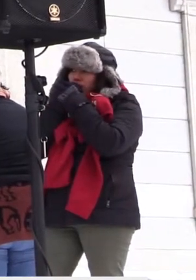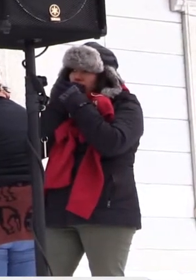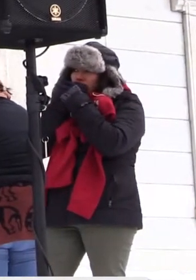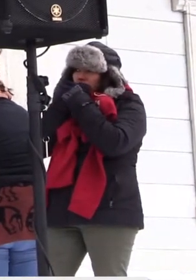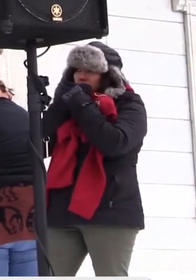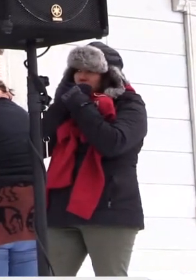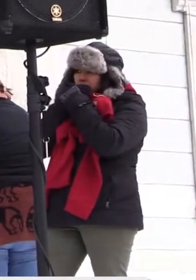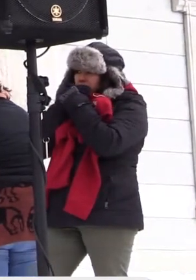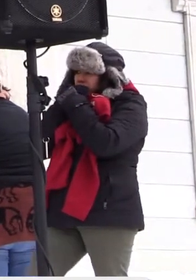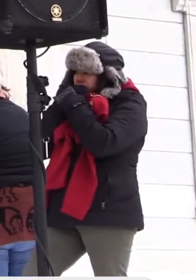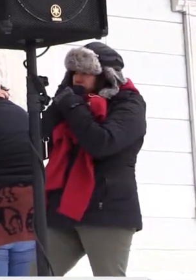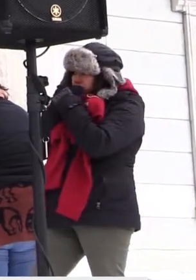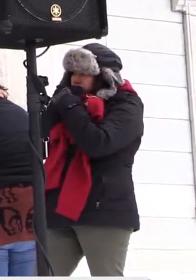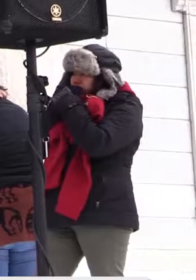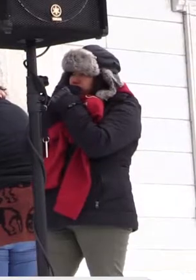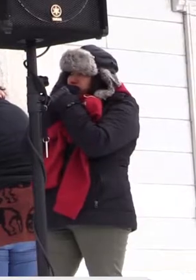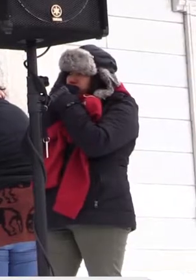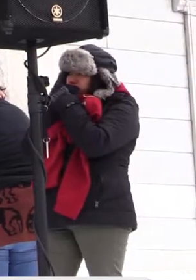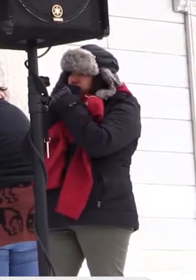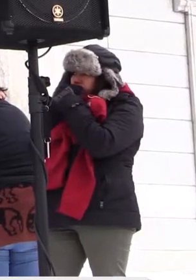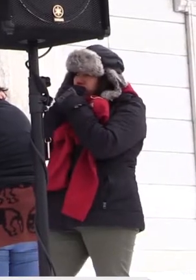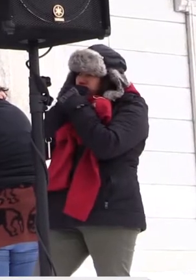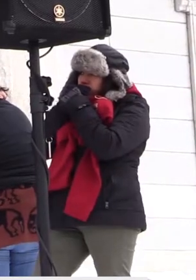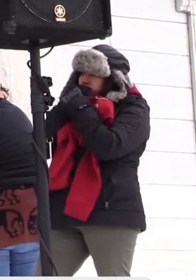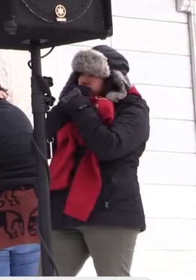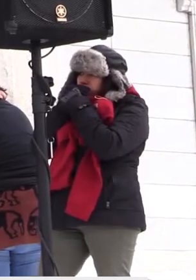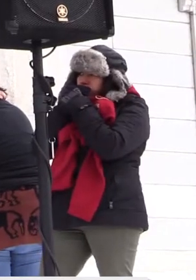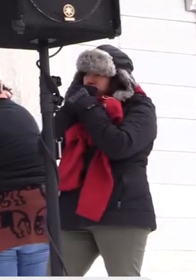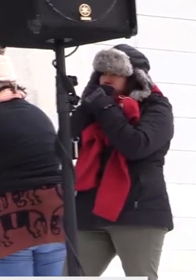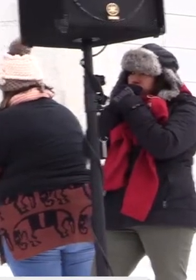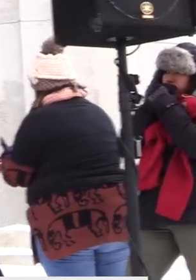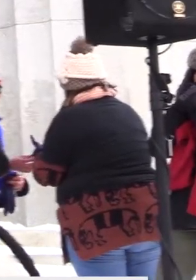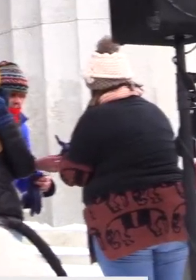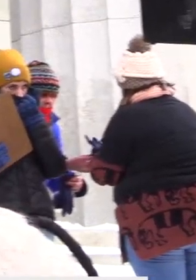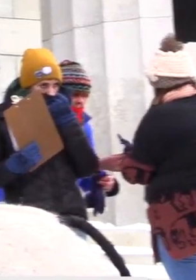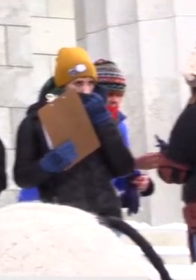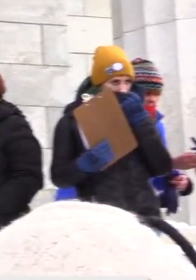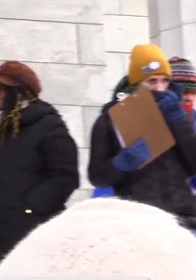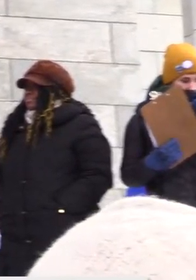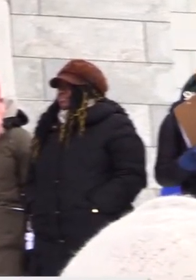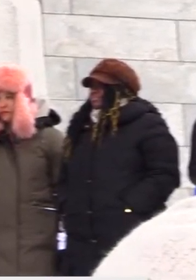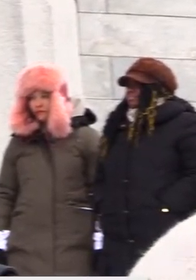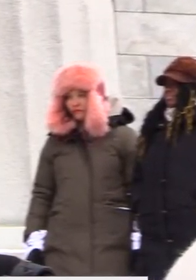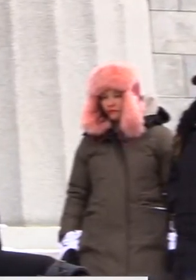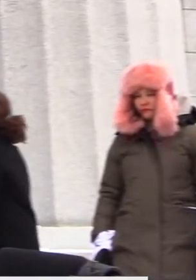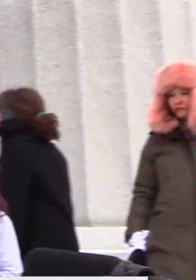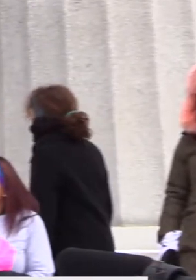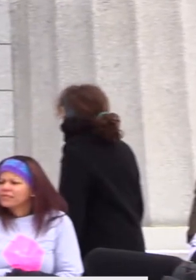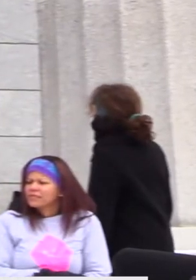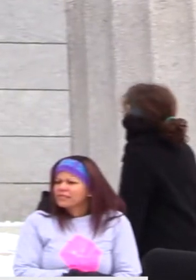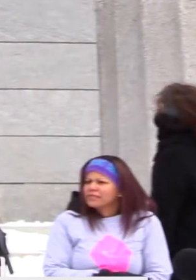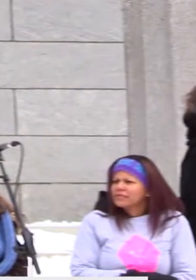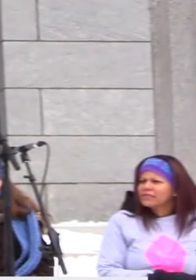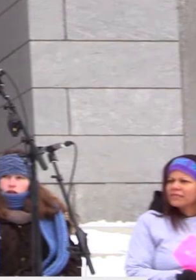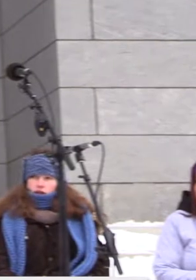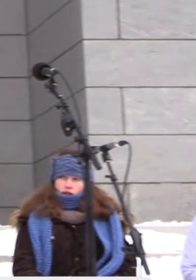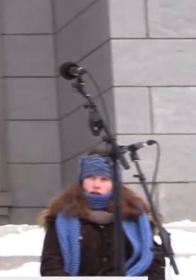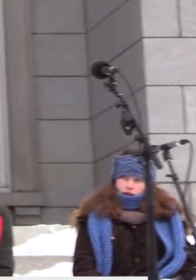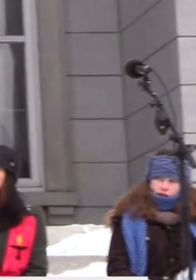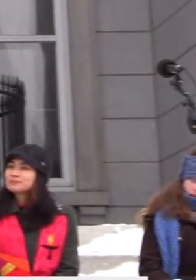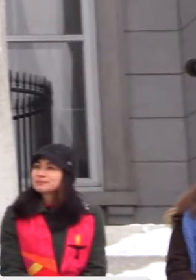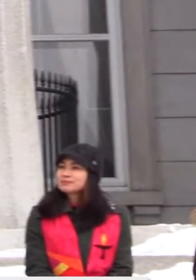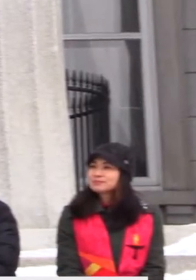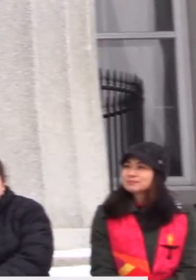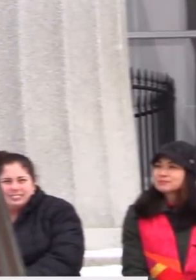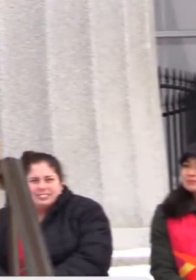afraid. I can't be afraid because I also know a border of resistance. I remember that